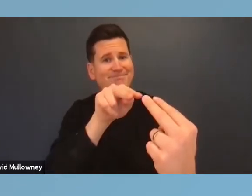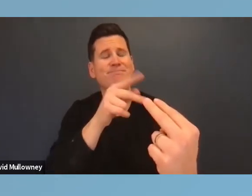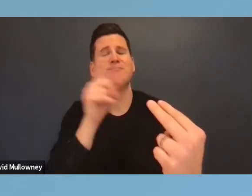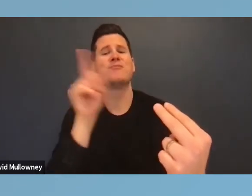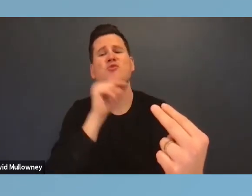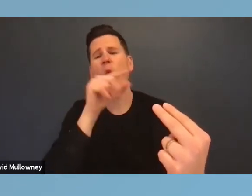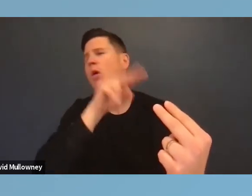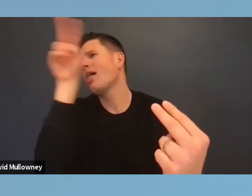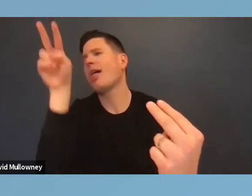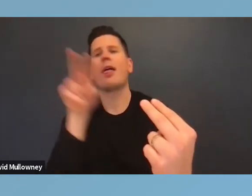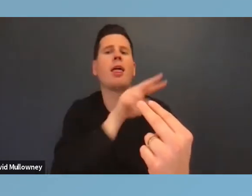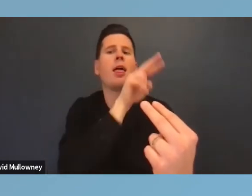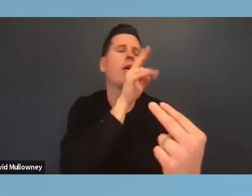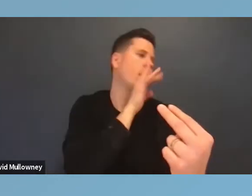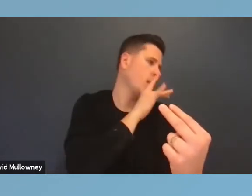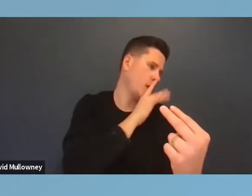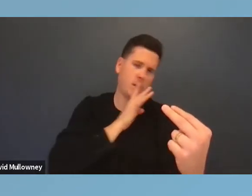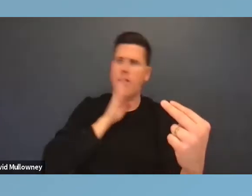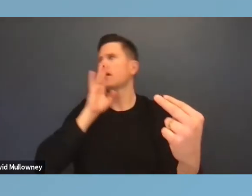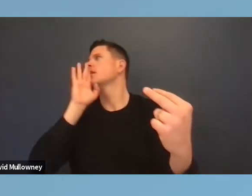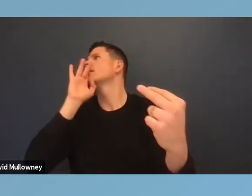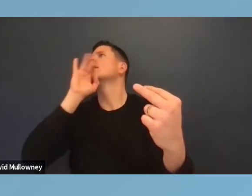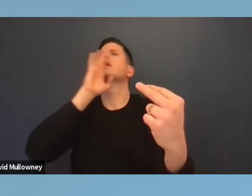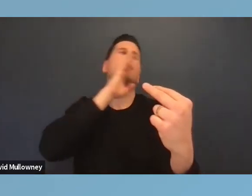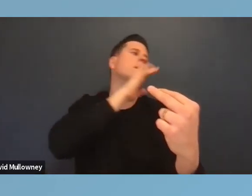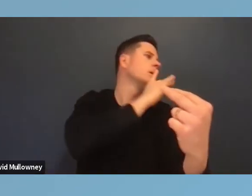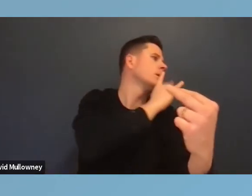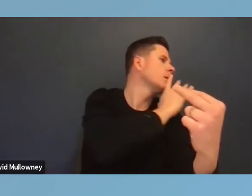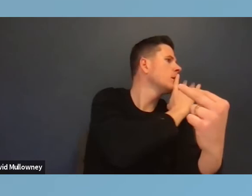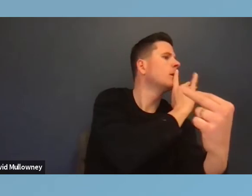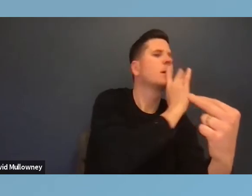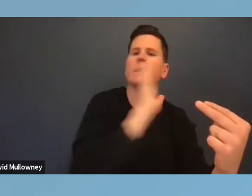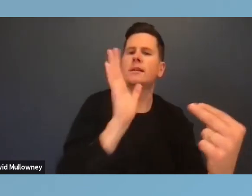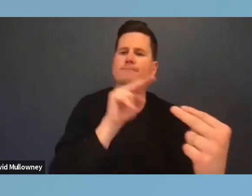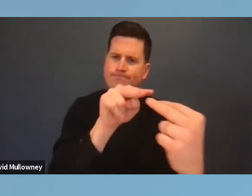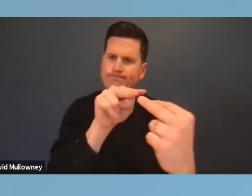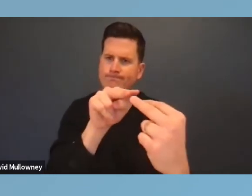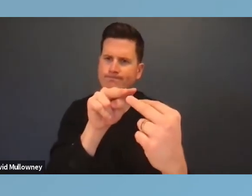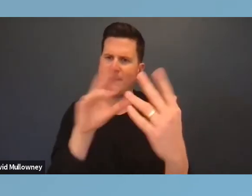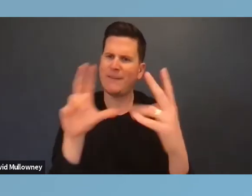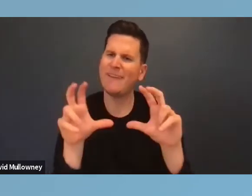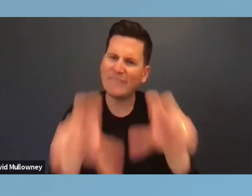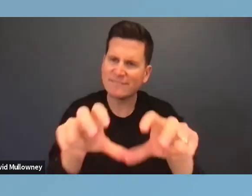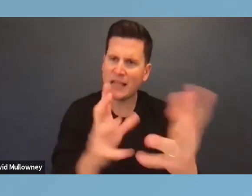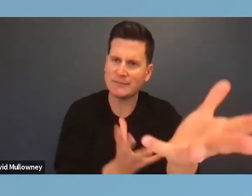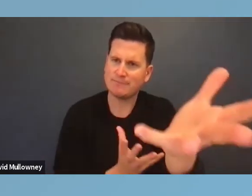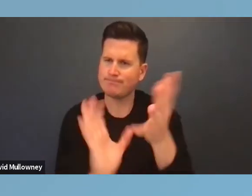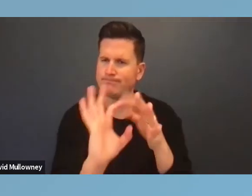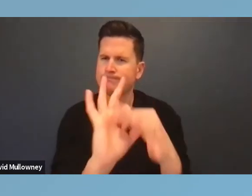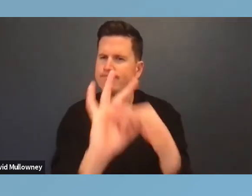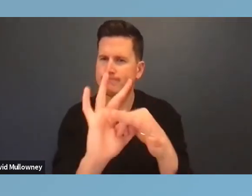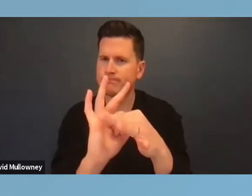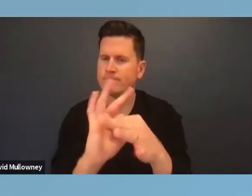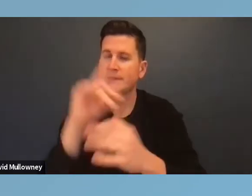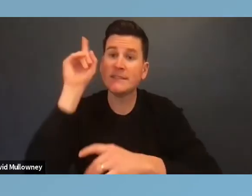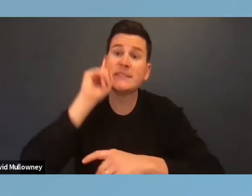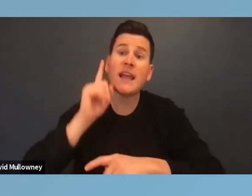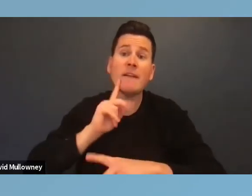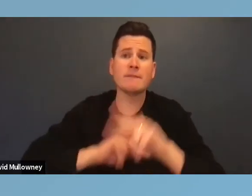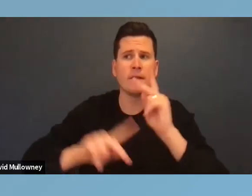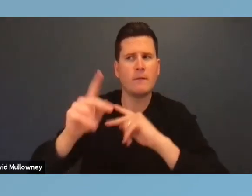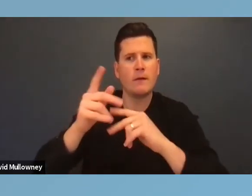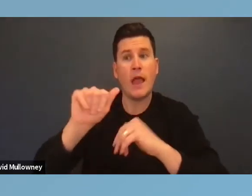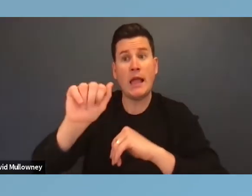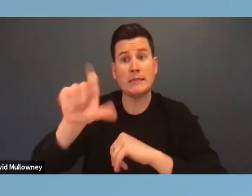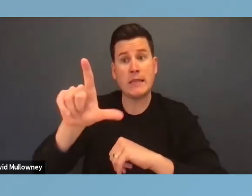Also, make eye contact. Don't be looking around while you're talking. Make sure to continue to have eye contact with the deaf